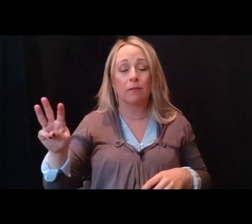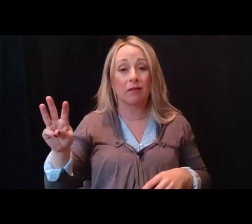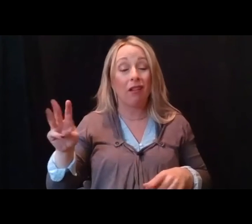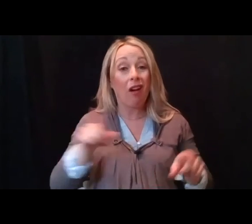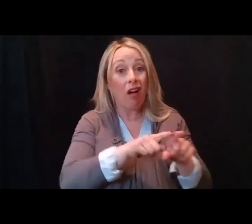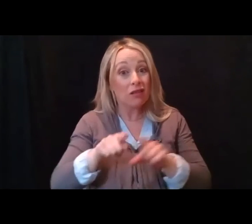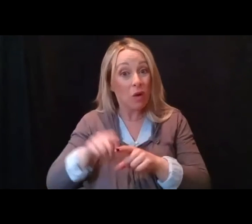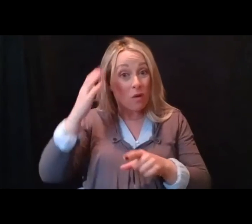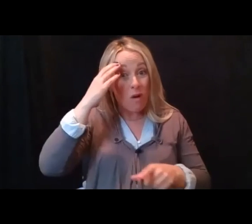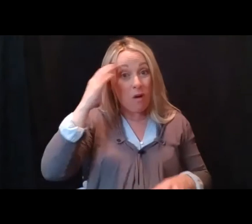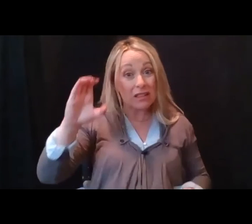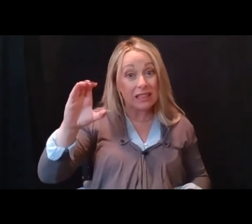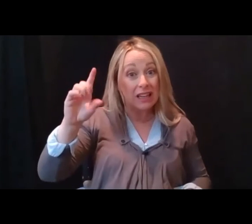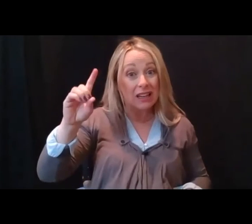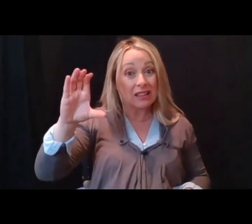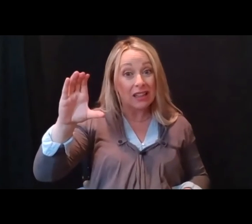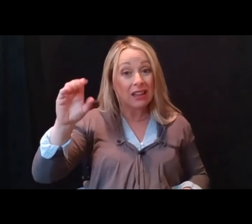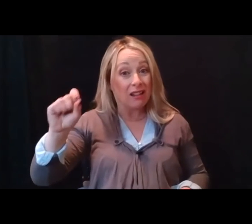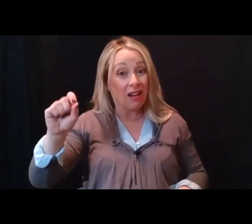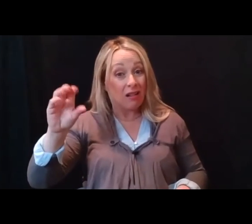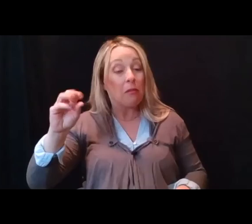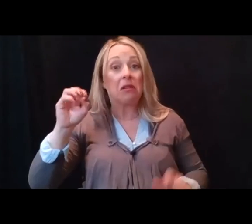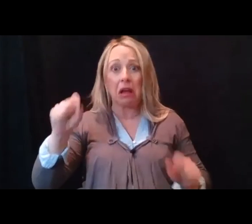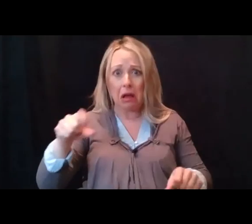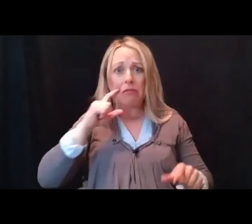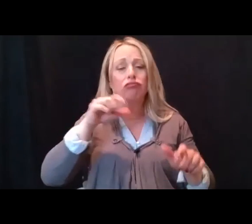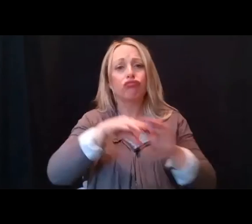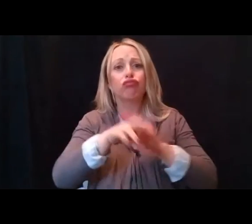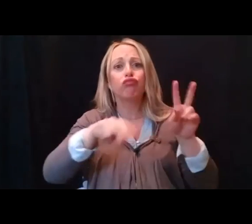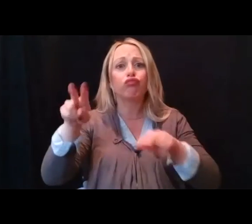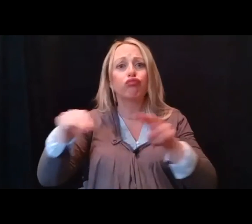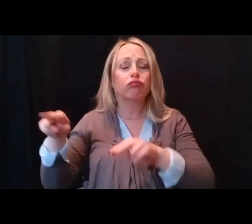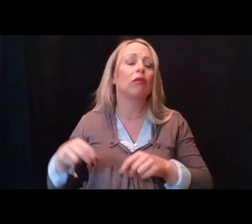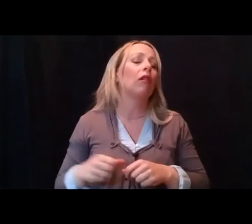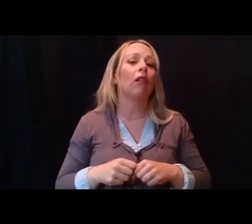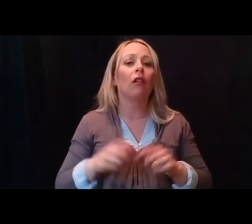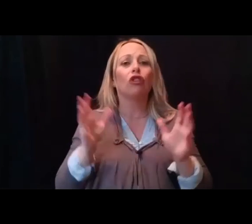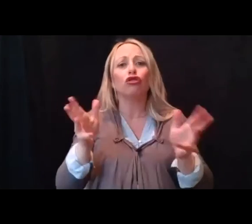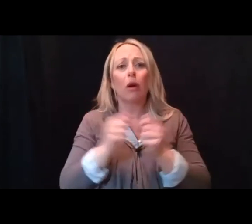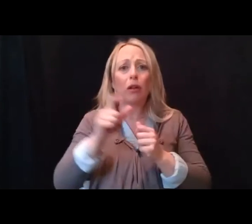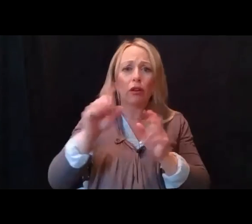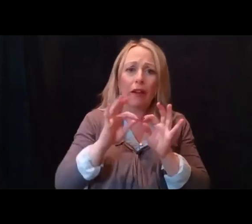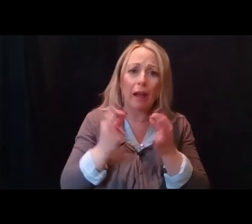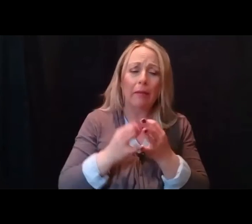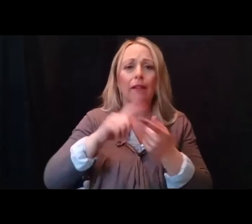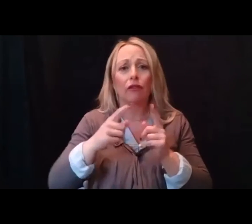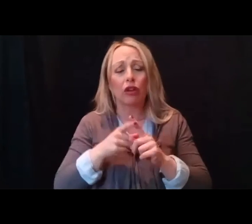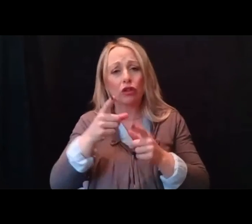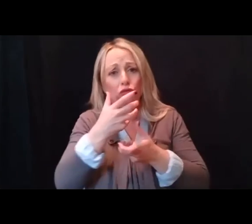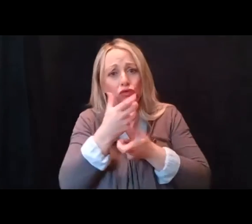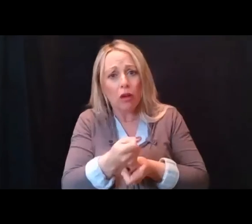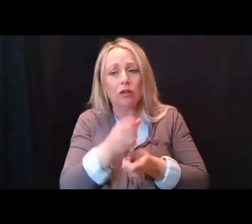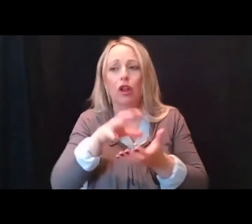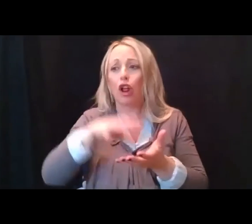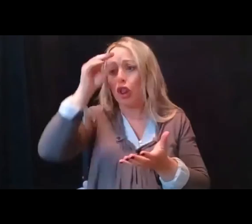on its website about COVID-19 vaccines. Talk to family members or friends that you trust and learn why